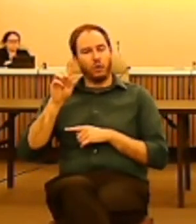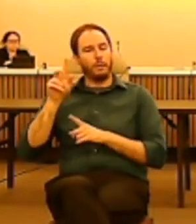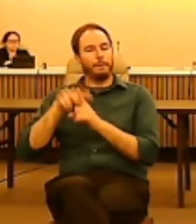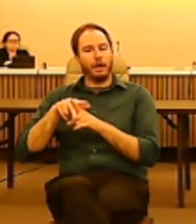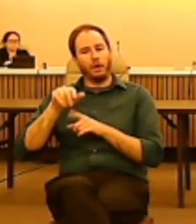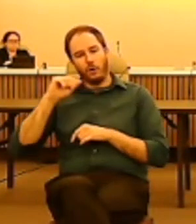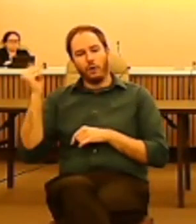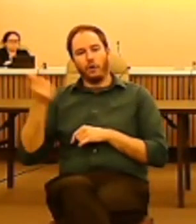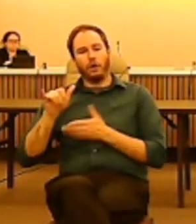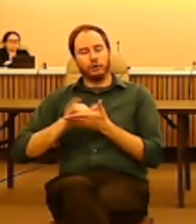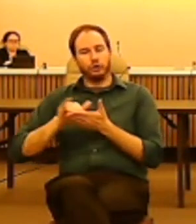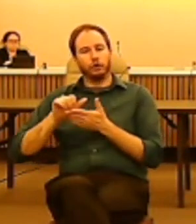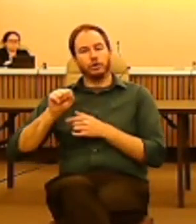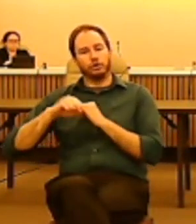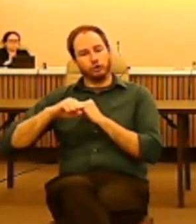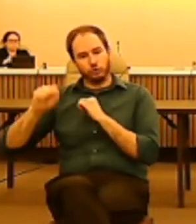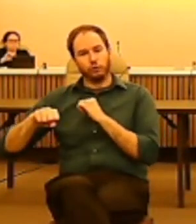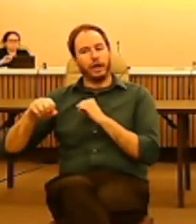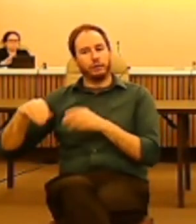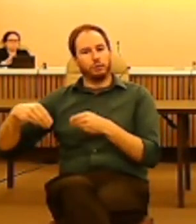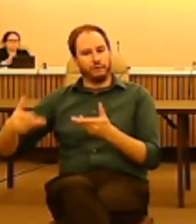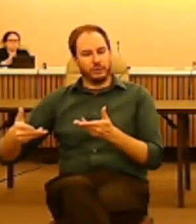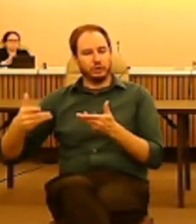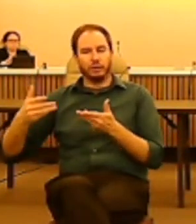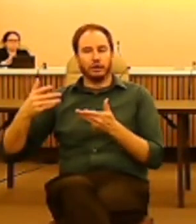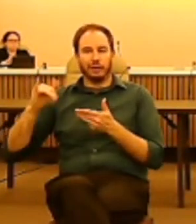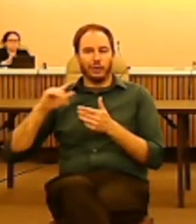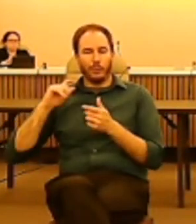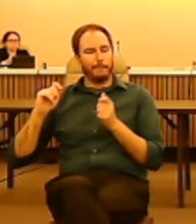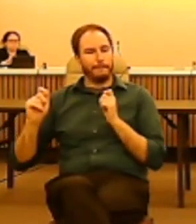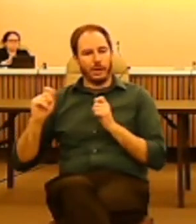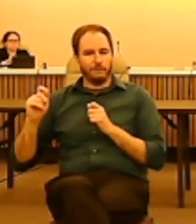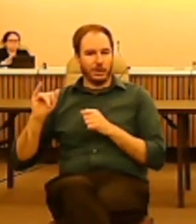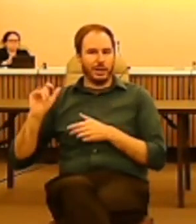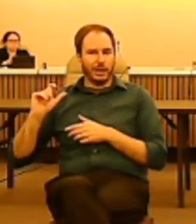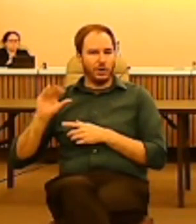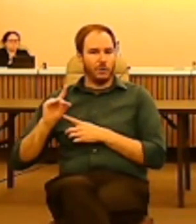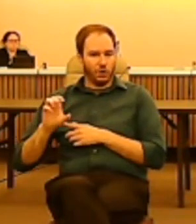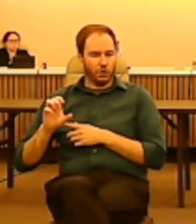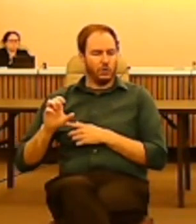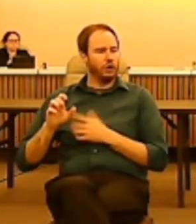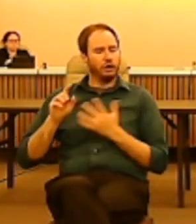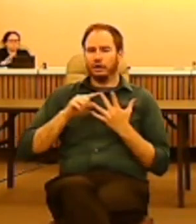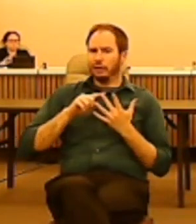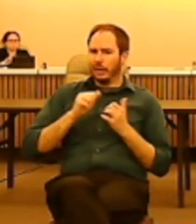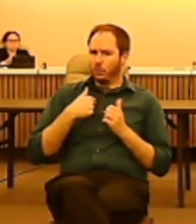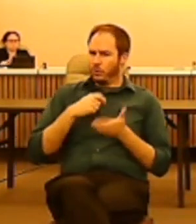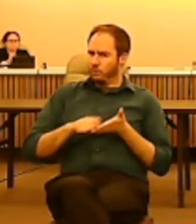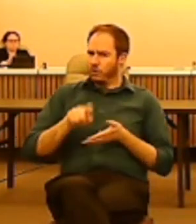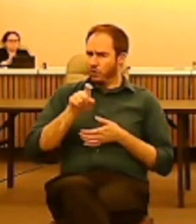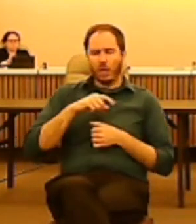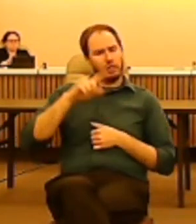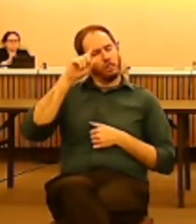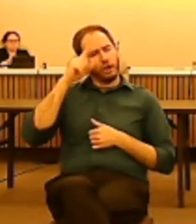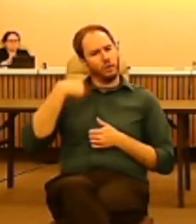York stretch provision that that modifies the energy code. So that the way we wrote it though, I